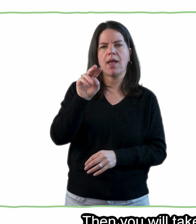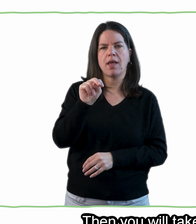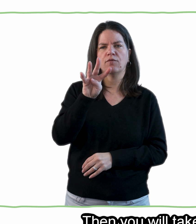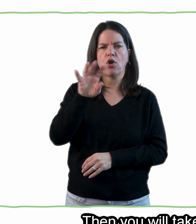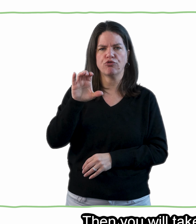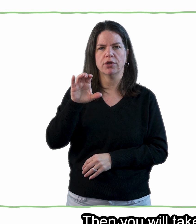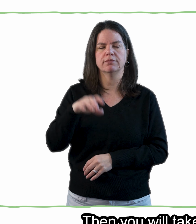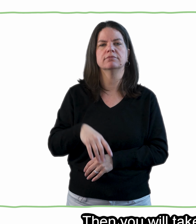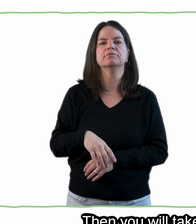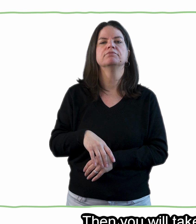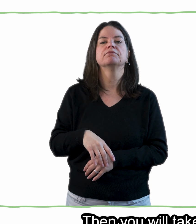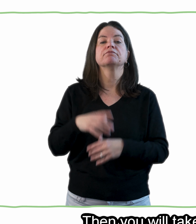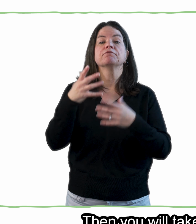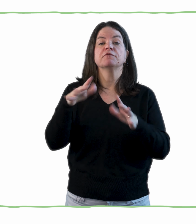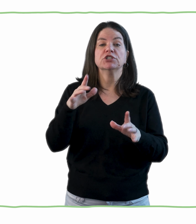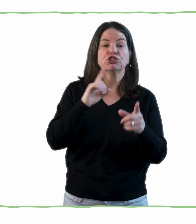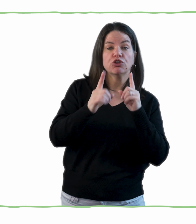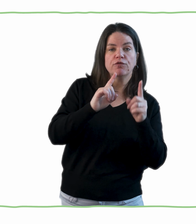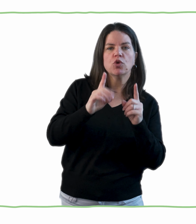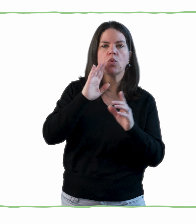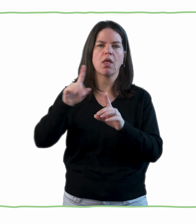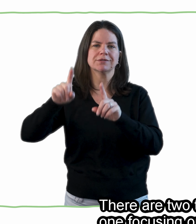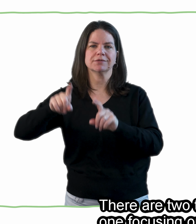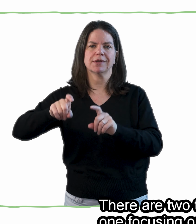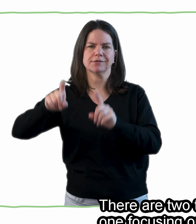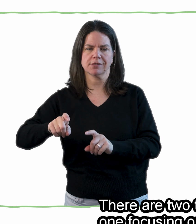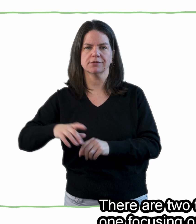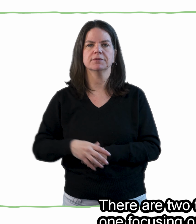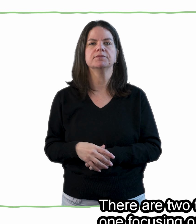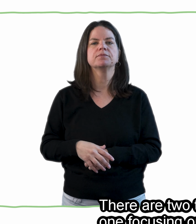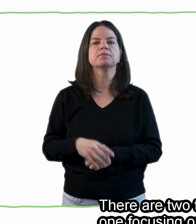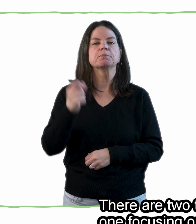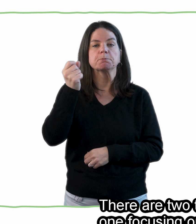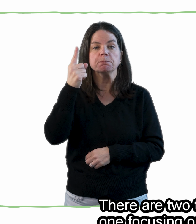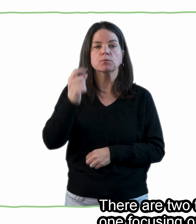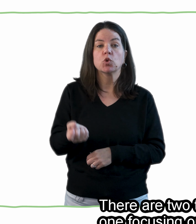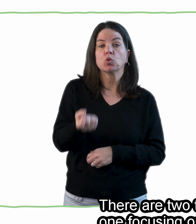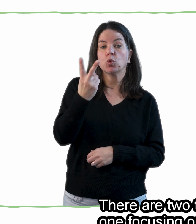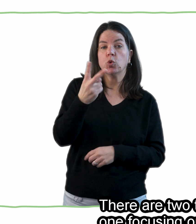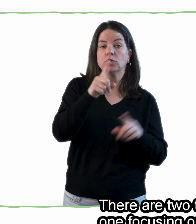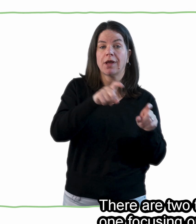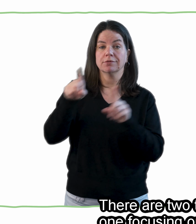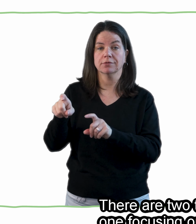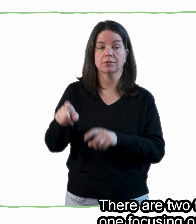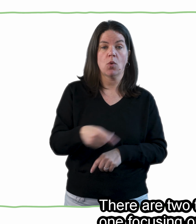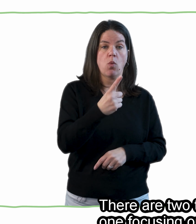Then you will take your tests. There are 2 tests, one focusing on